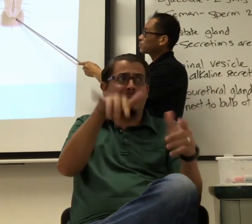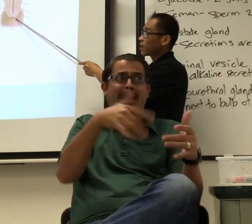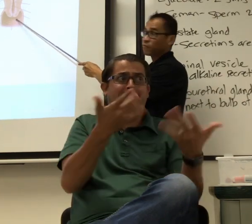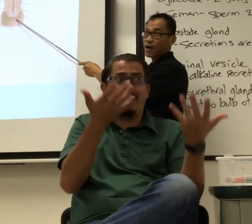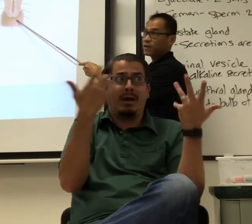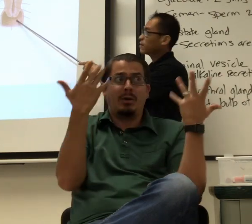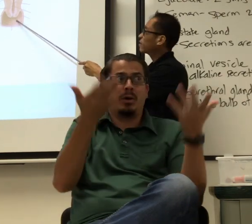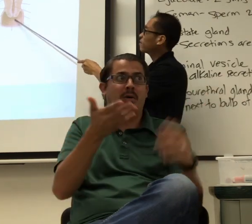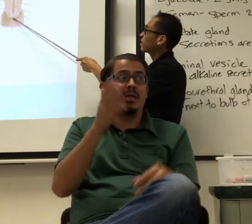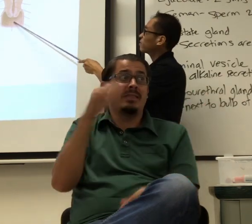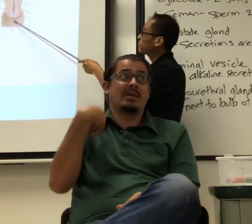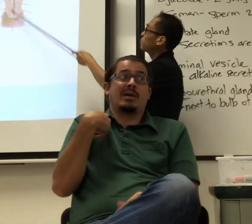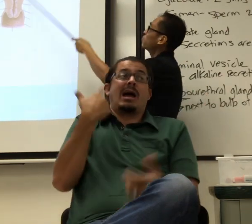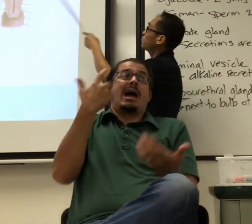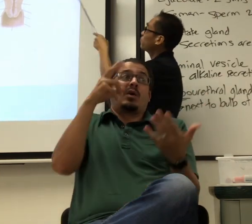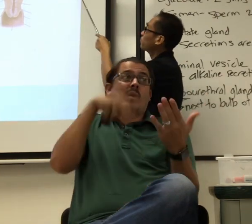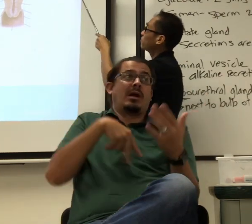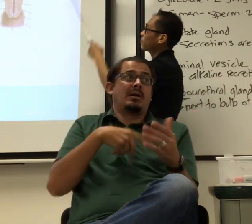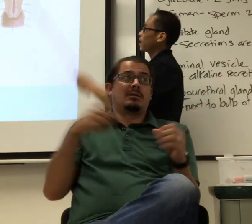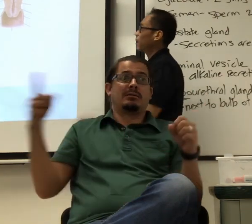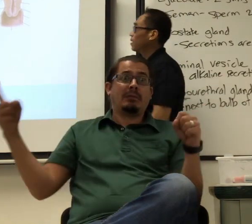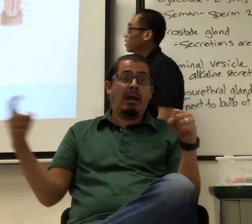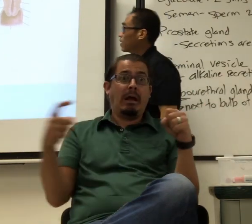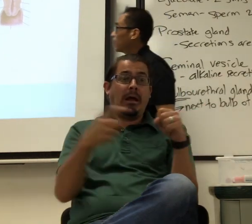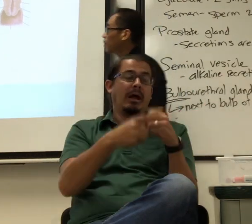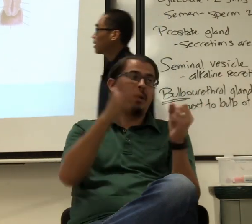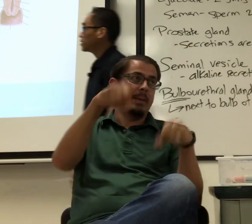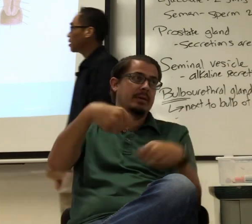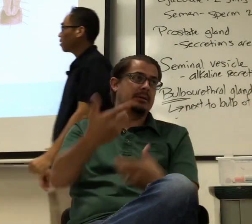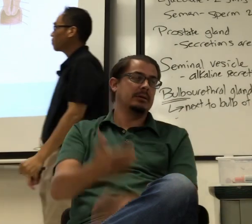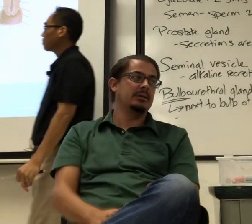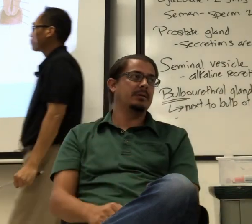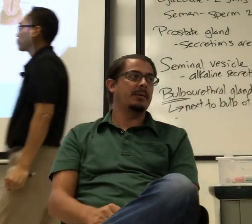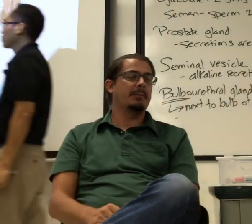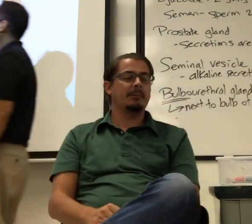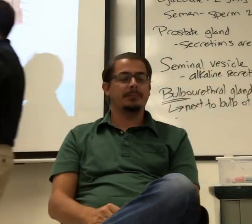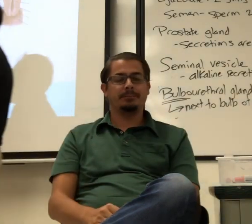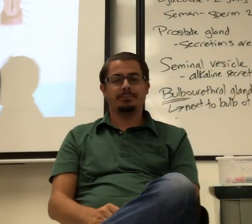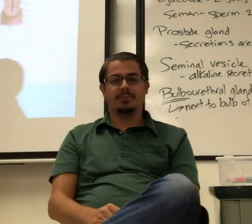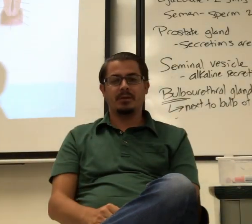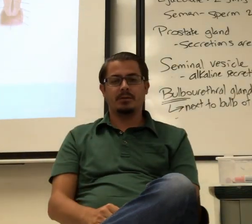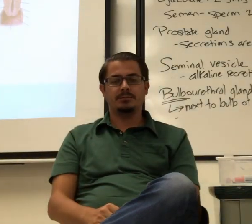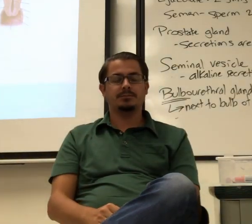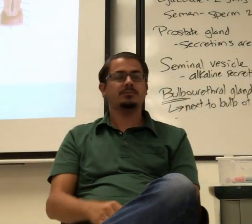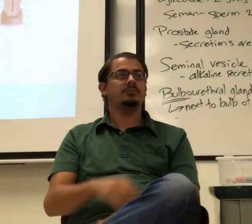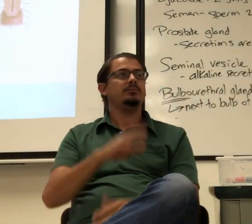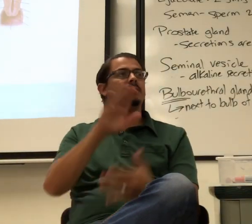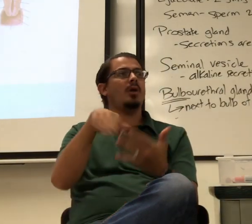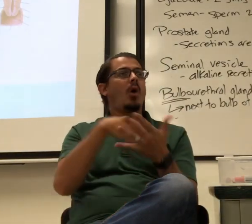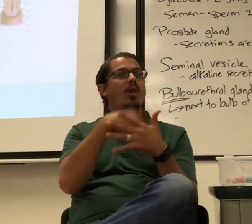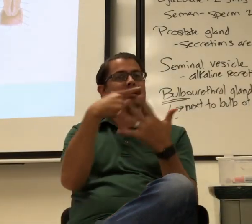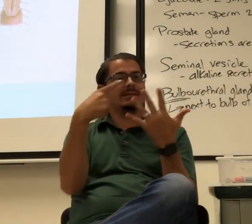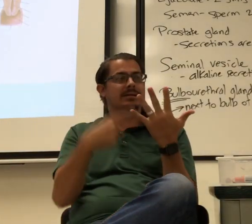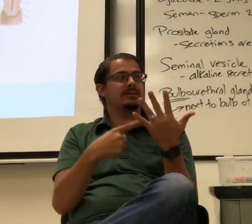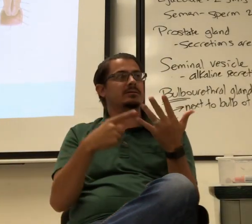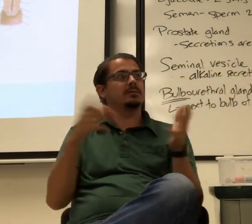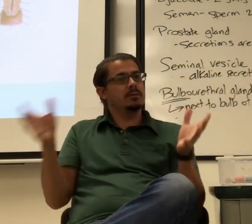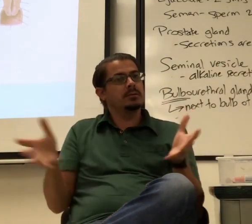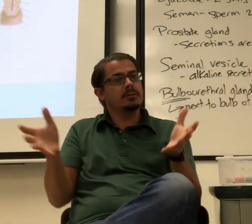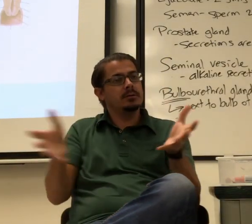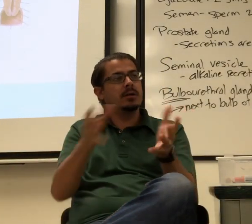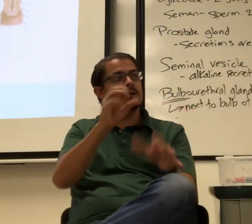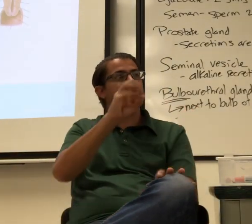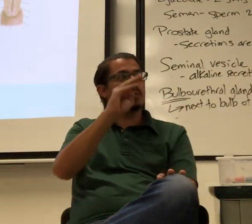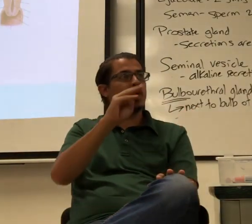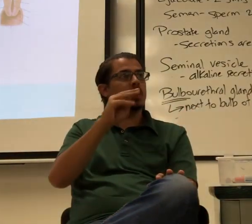but that's what I've read. Okay, boom, boom. Okay, and so all of these things can help the sperm along